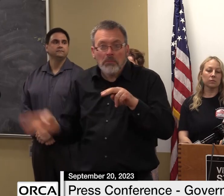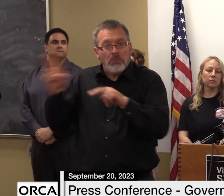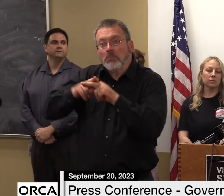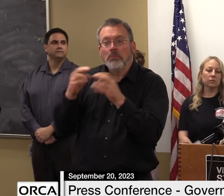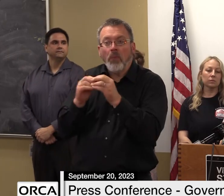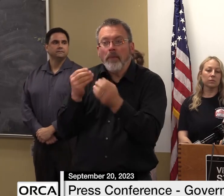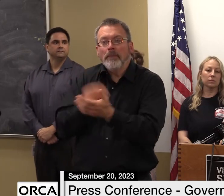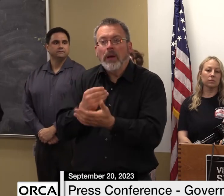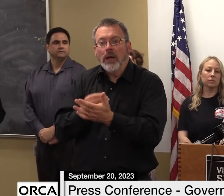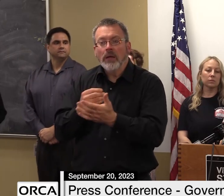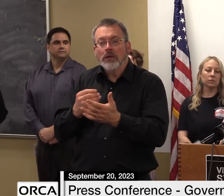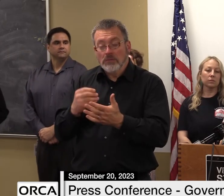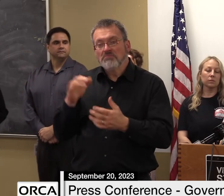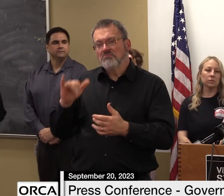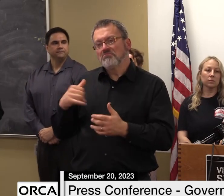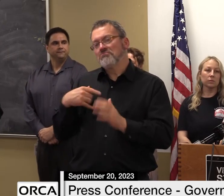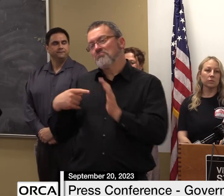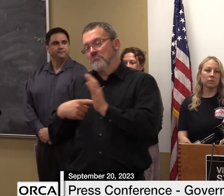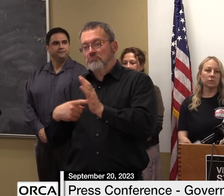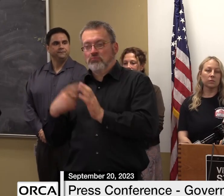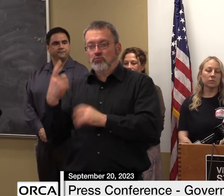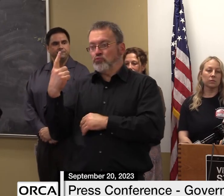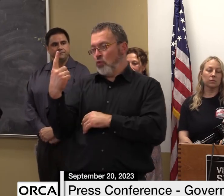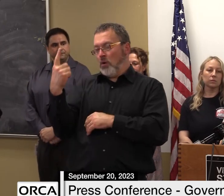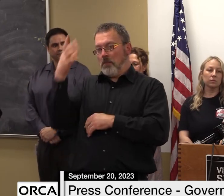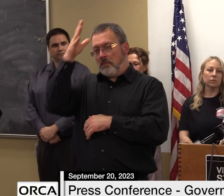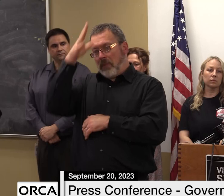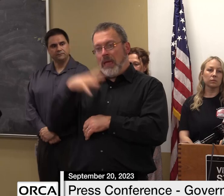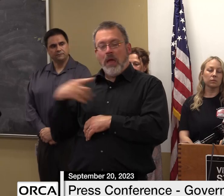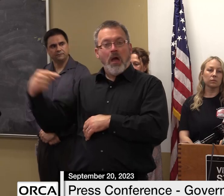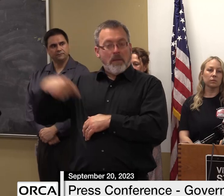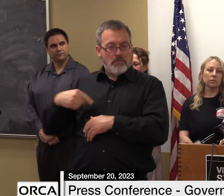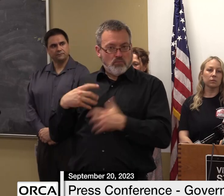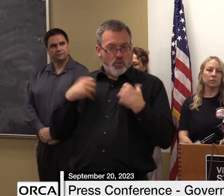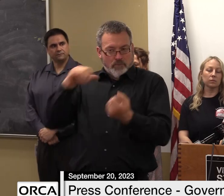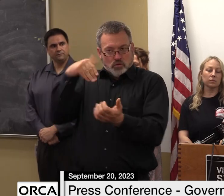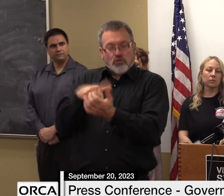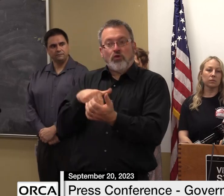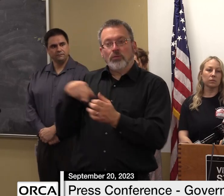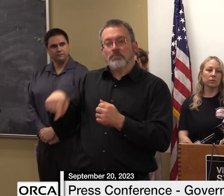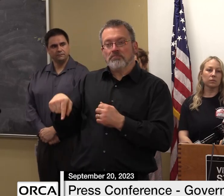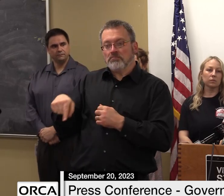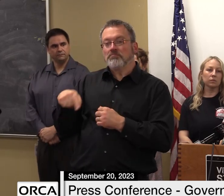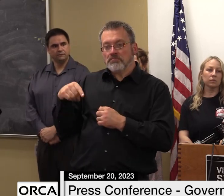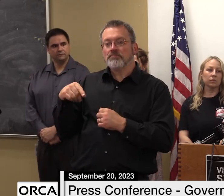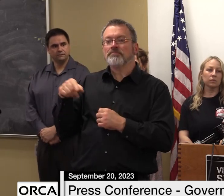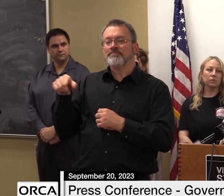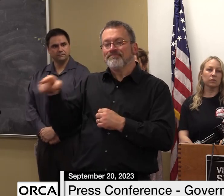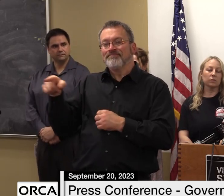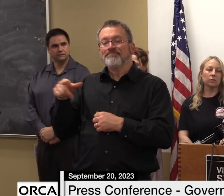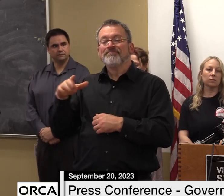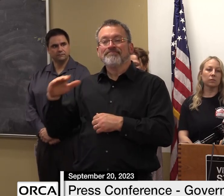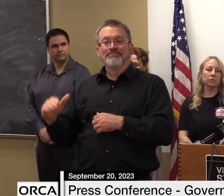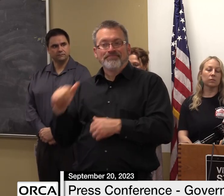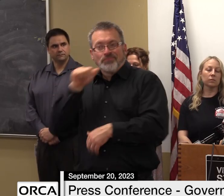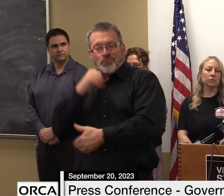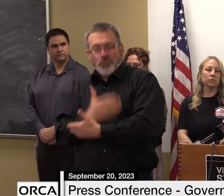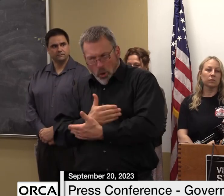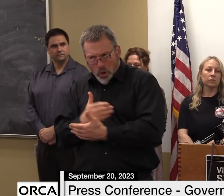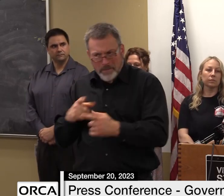A gentleman came into the DRC, Disaster Recovery Center, with his granddaughter to inquire about his case.